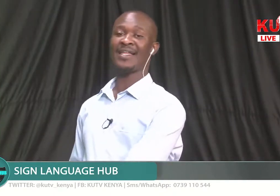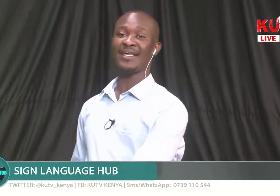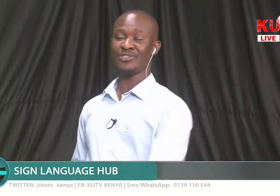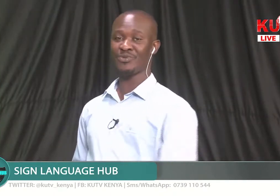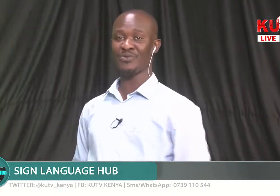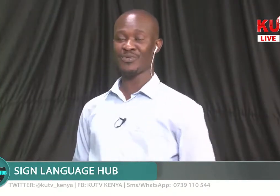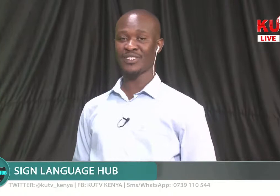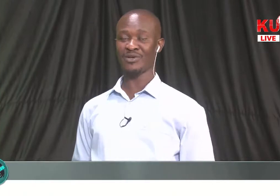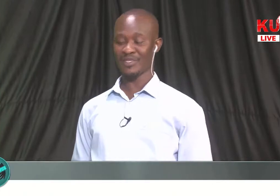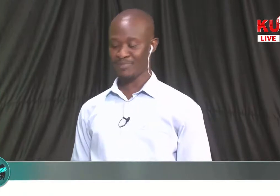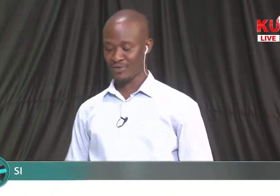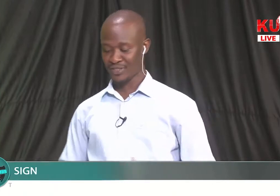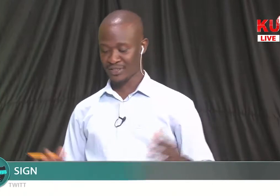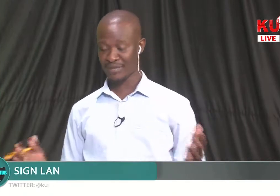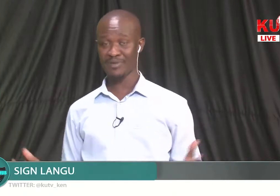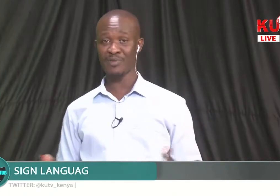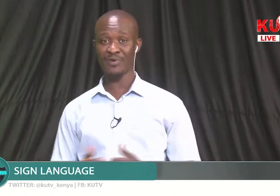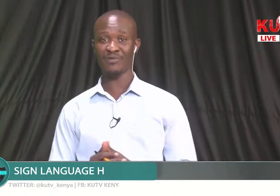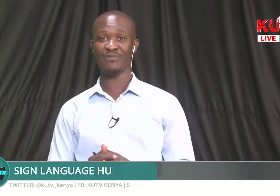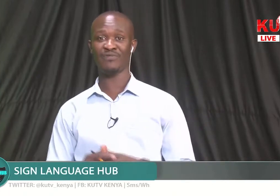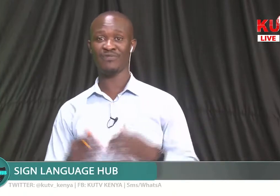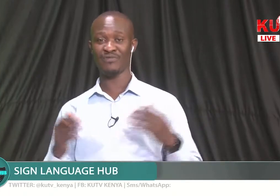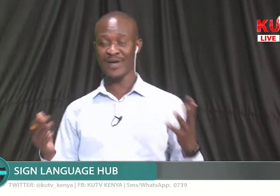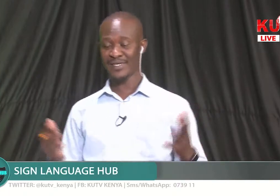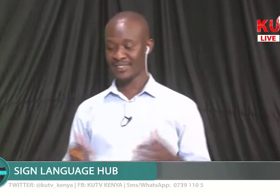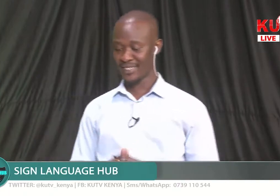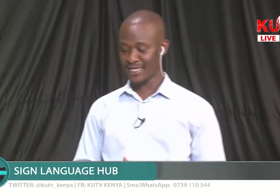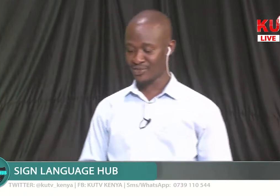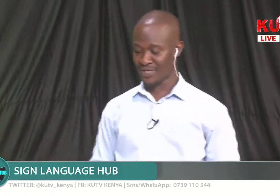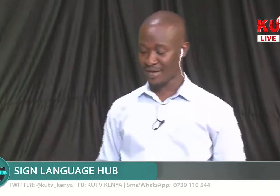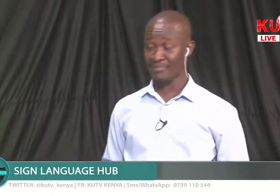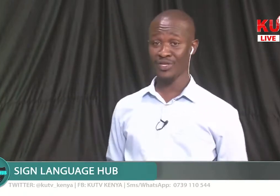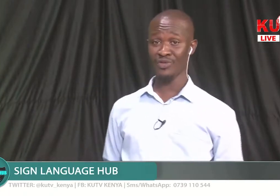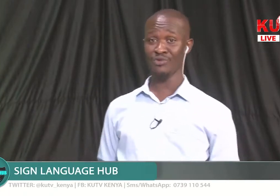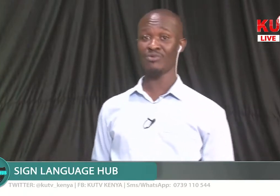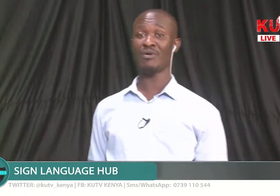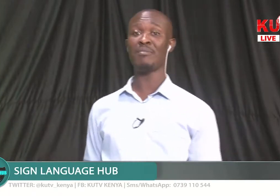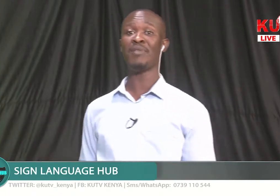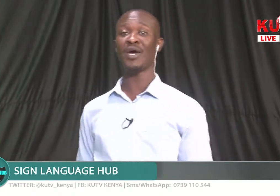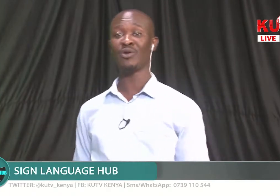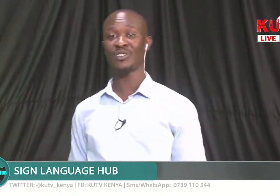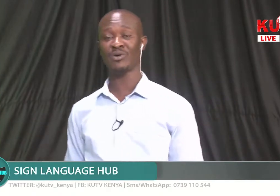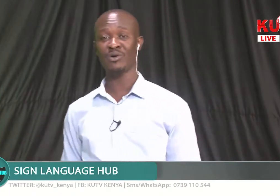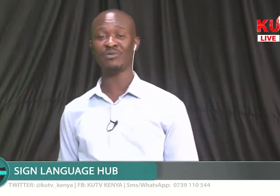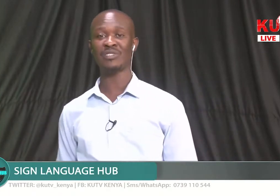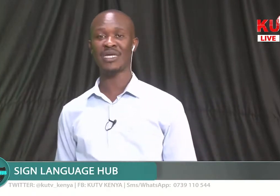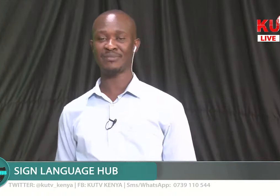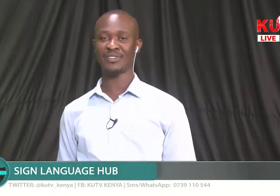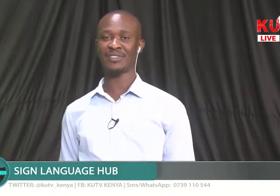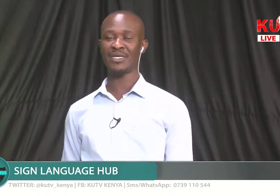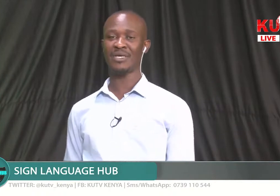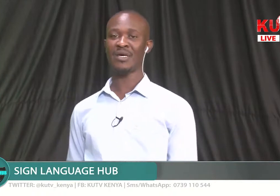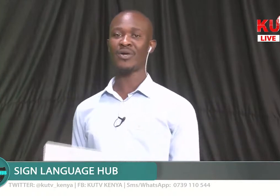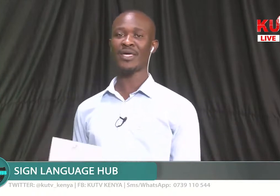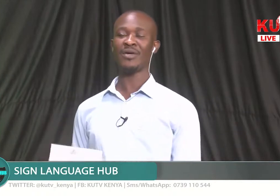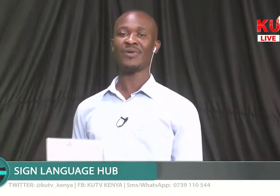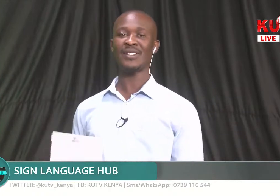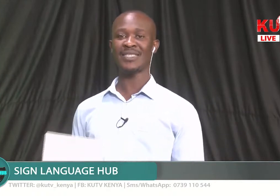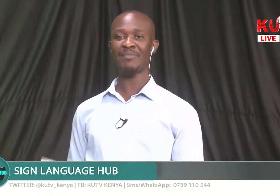Last week we talked about some couple of words, and today I bring you biological terms. Okay, when I say